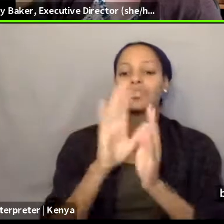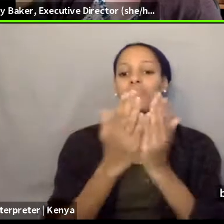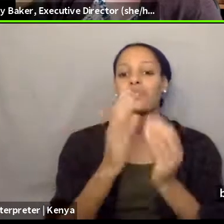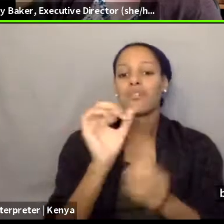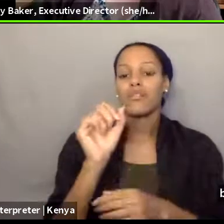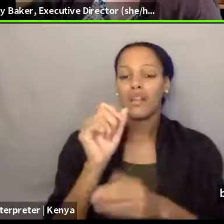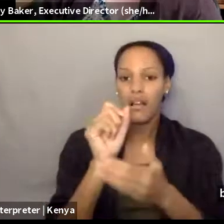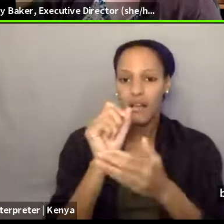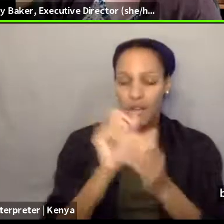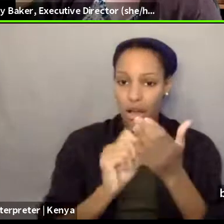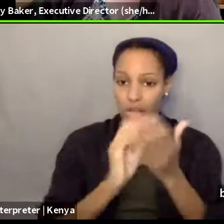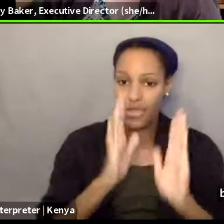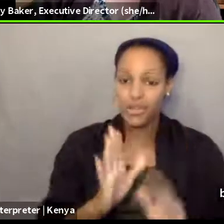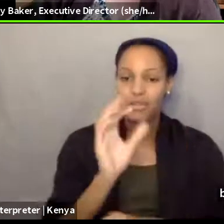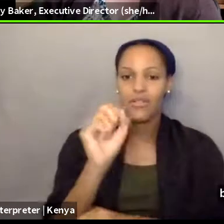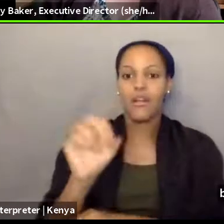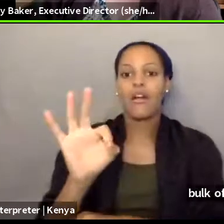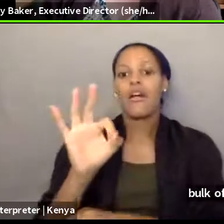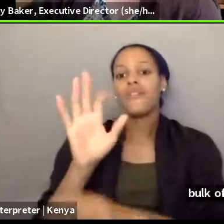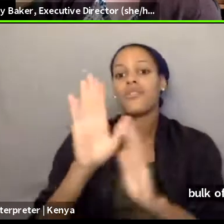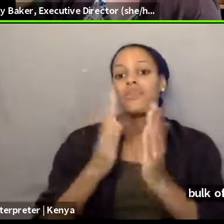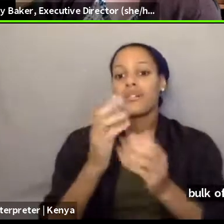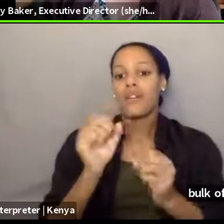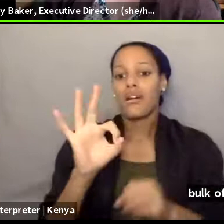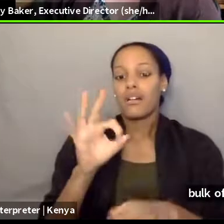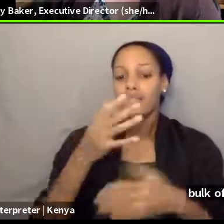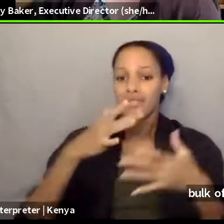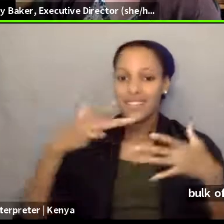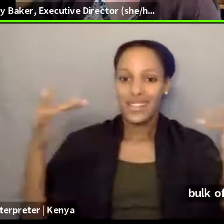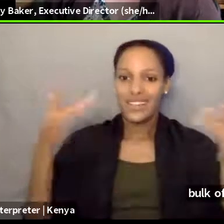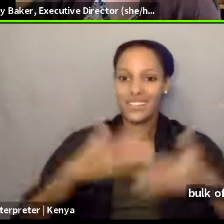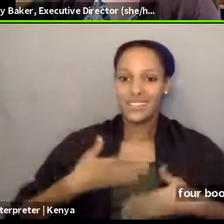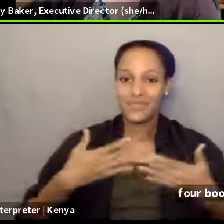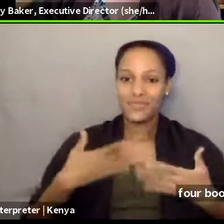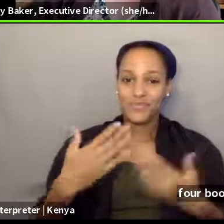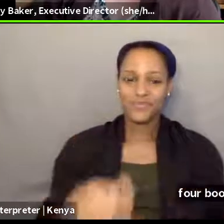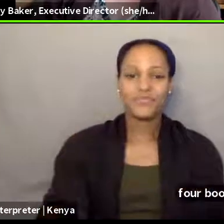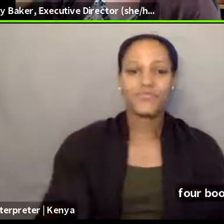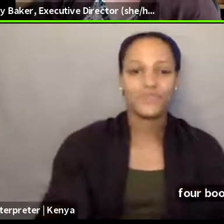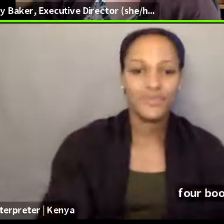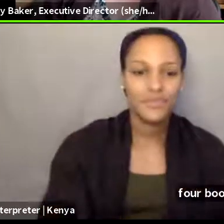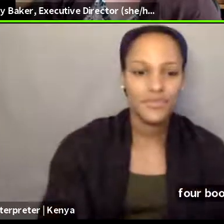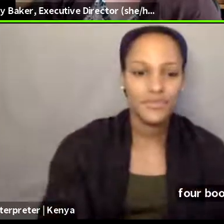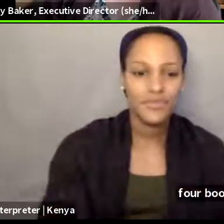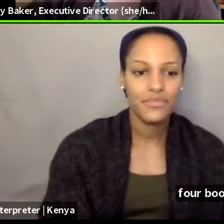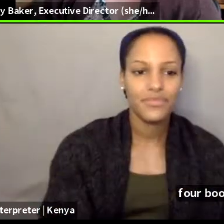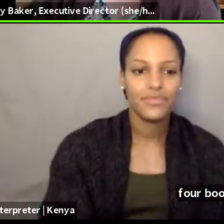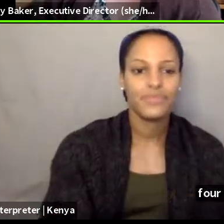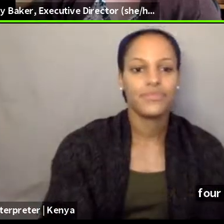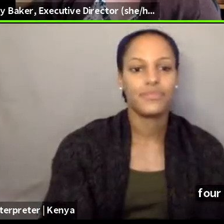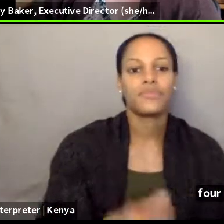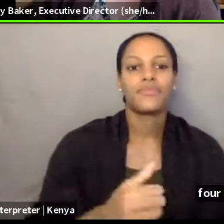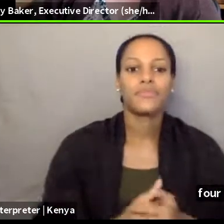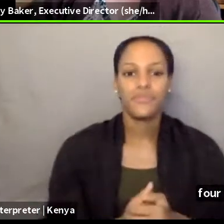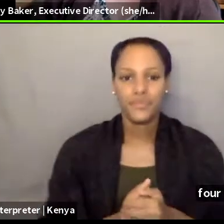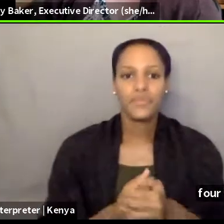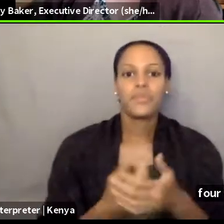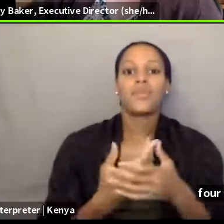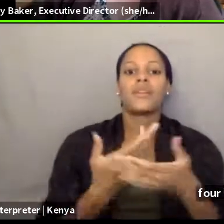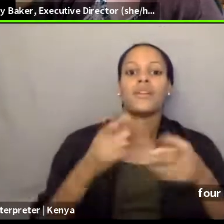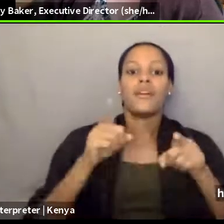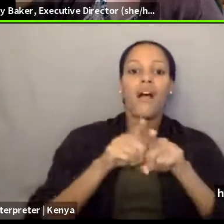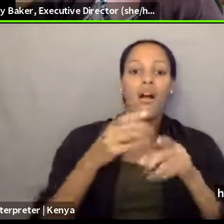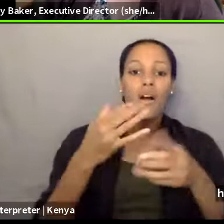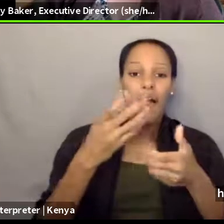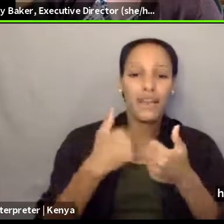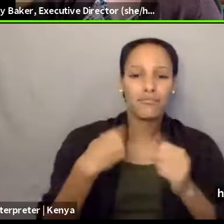essays, and 4 books of poetry, including his most recent, Beholding, a love song to legendary basketball player Julius